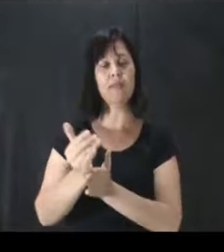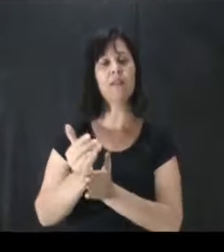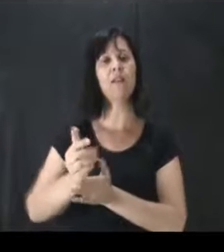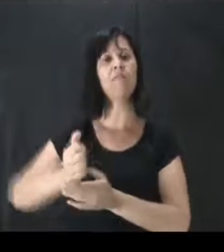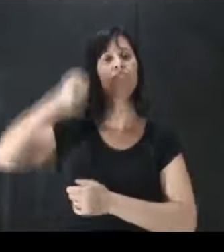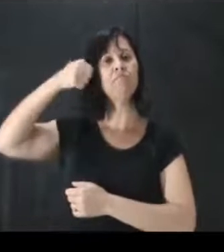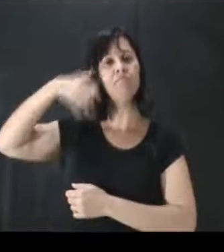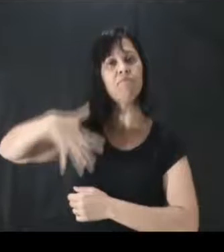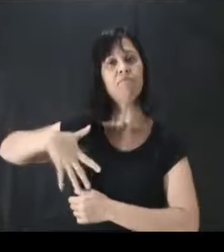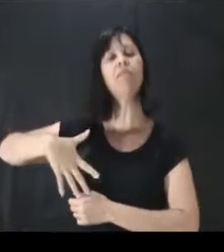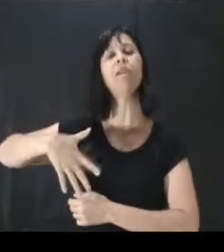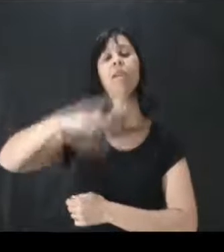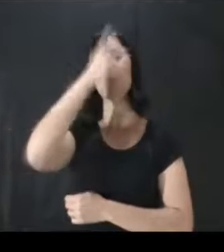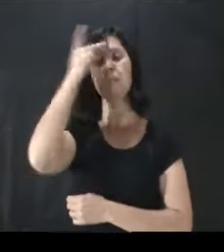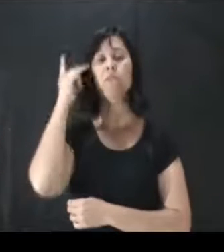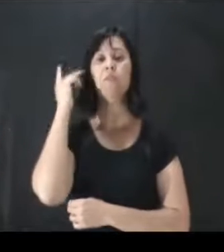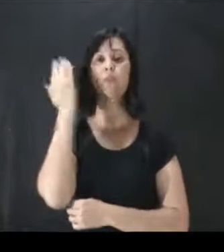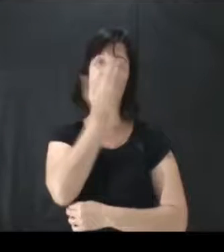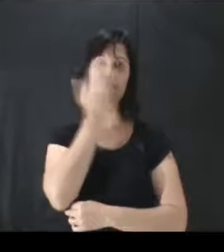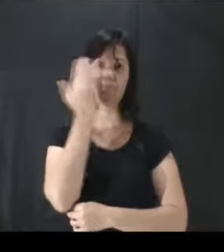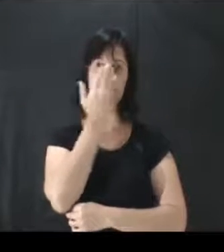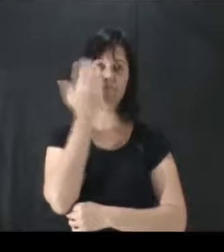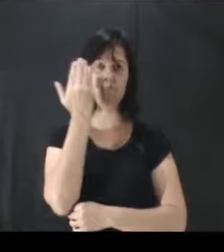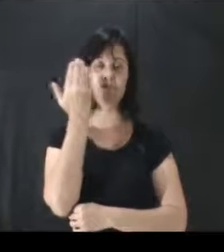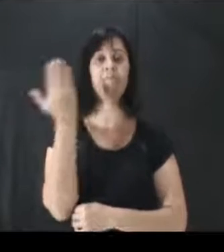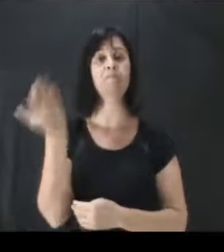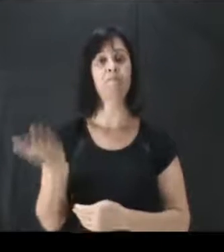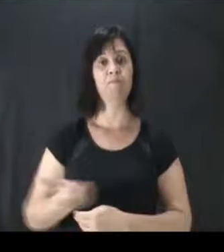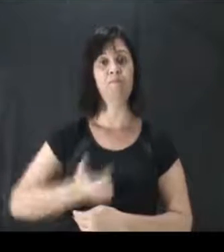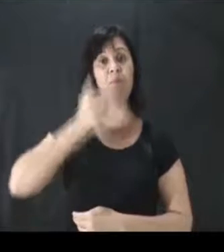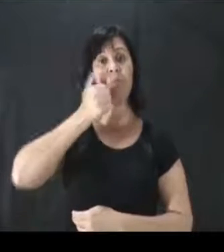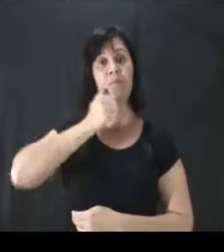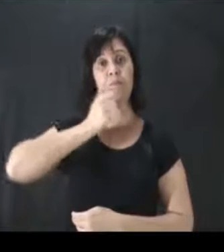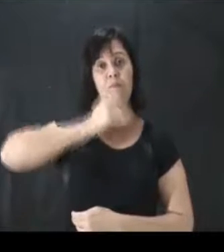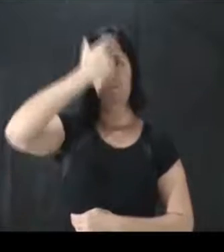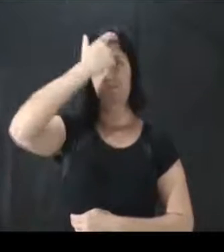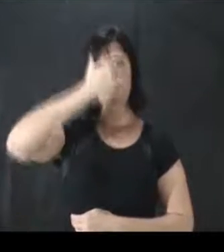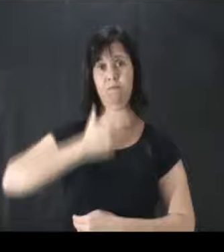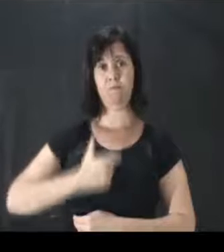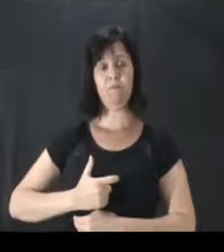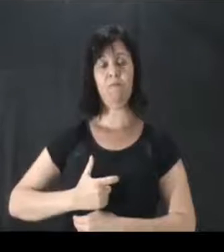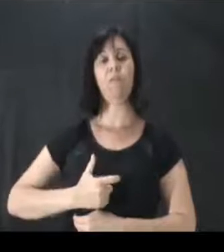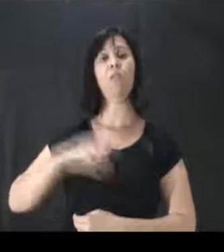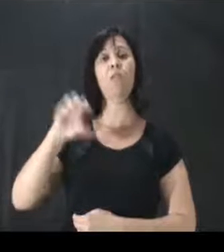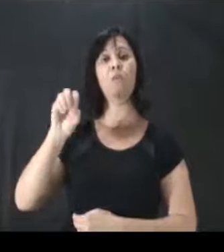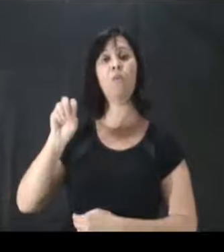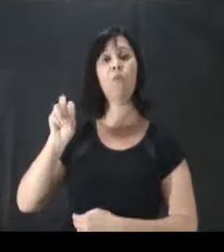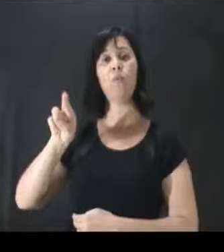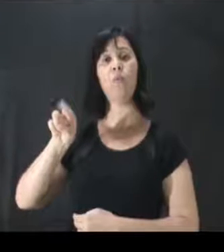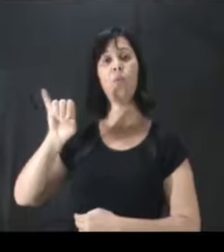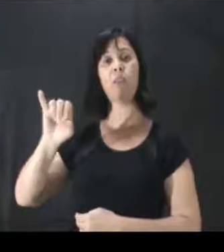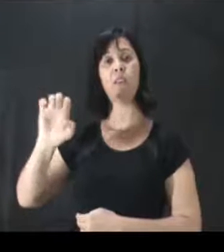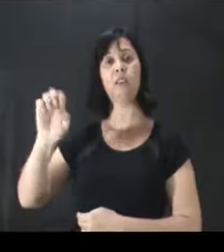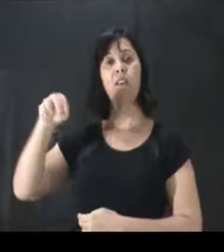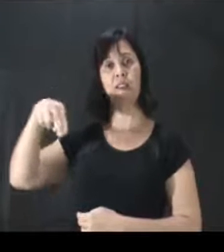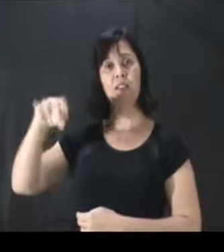Before starting, I'd like to make a brief self-description for the blind persons. I am a woman with